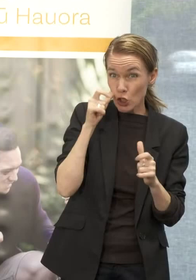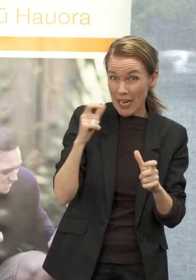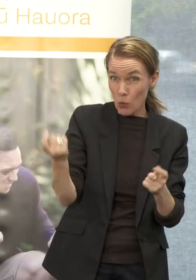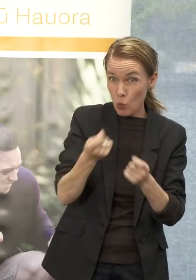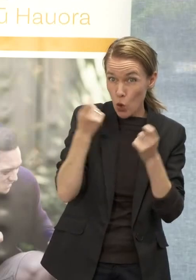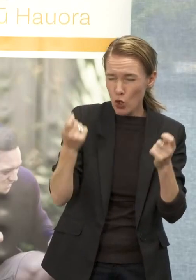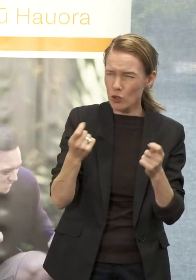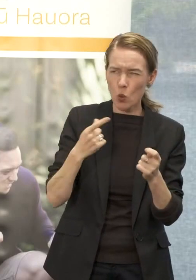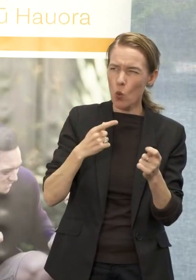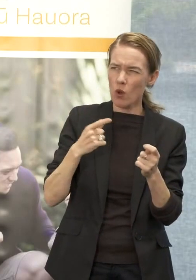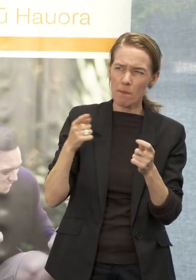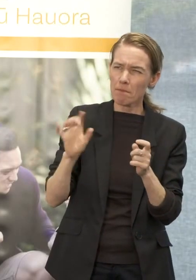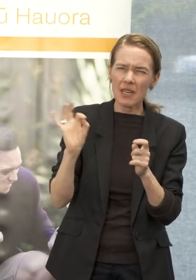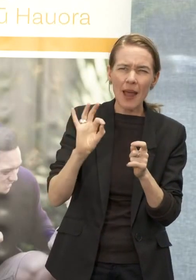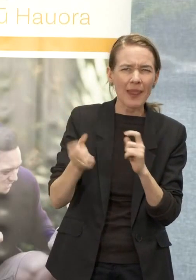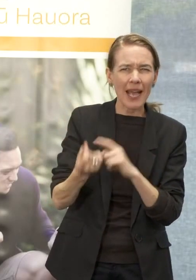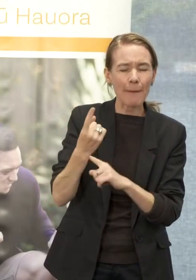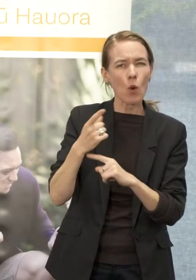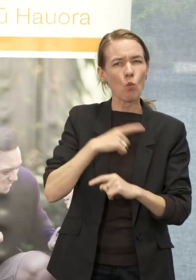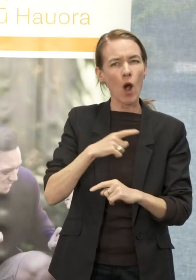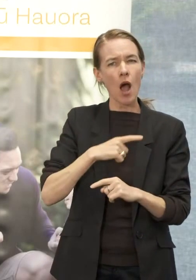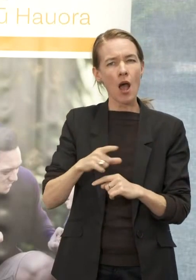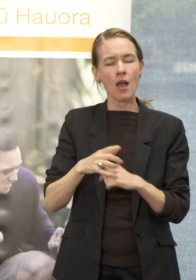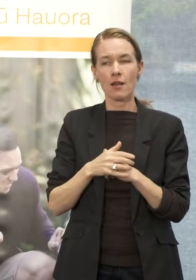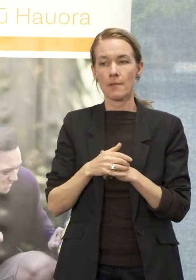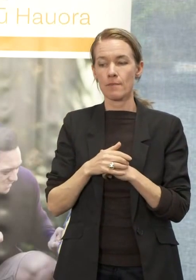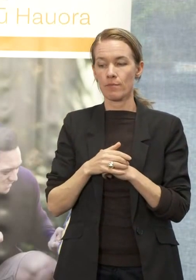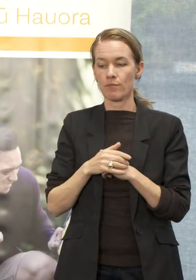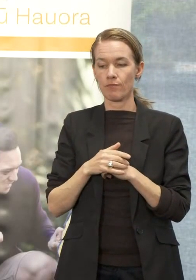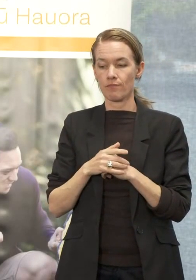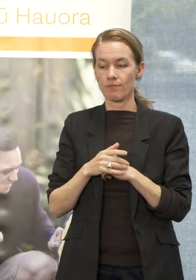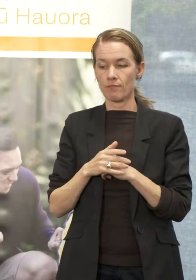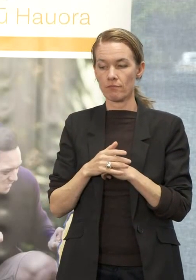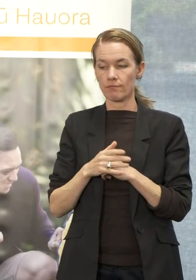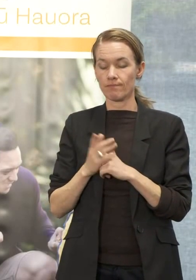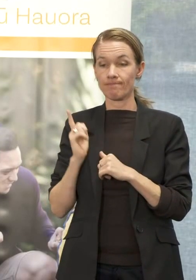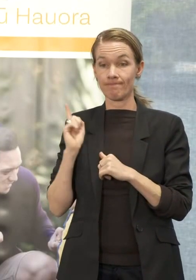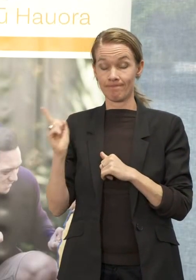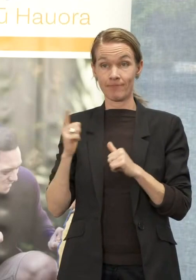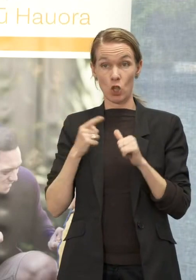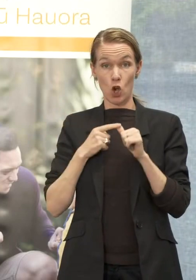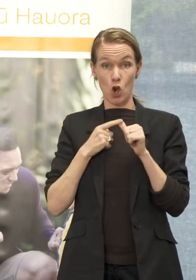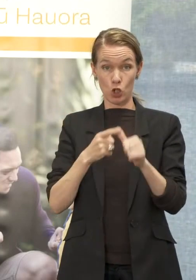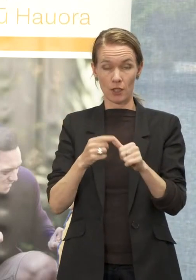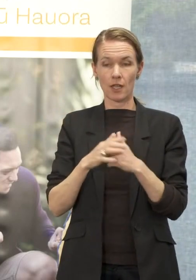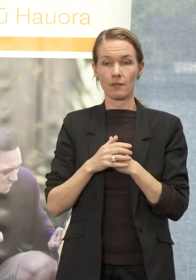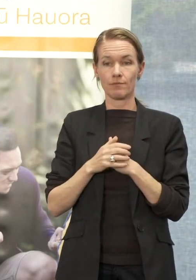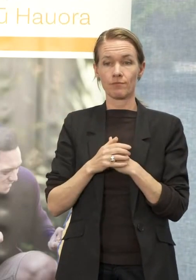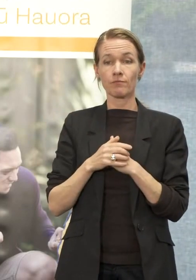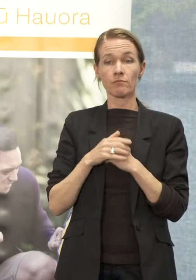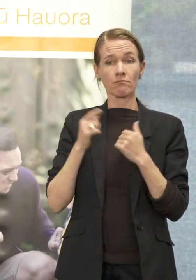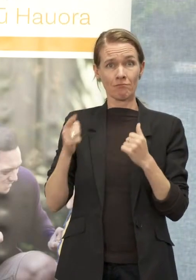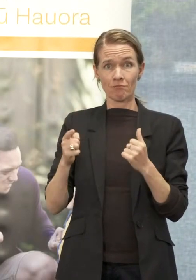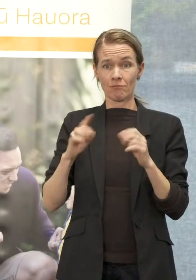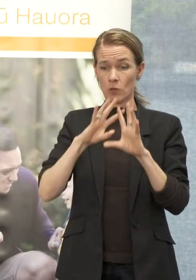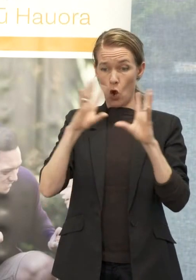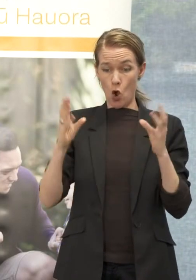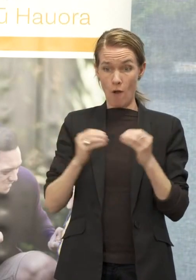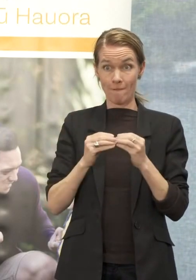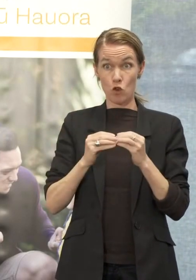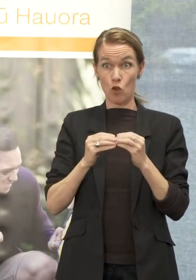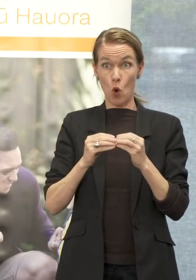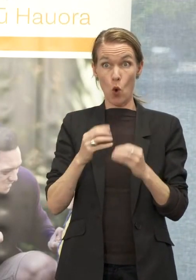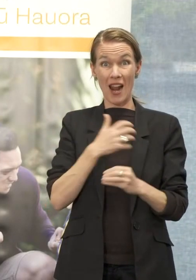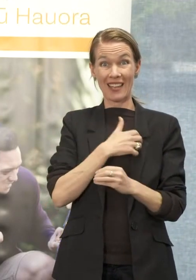of different aspects of the response as a whole that we wanted to stress test. And we wanted